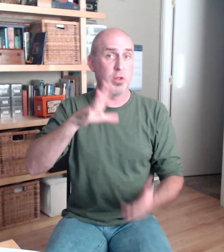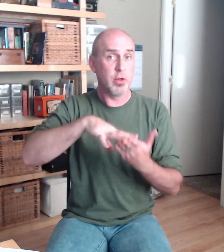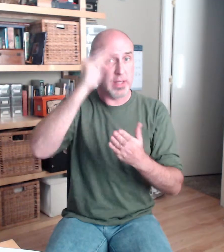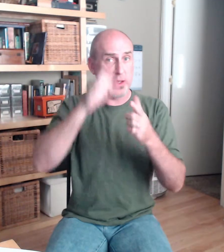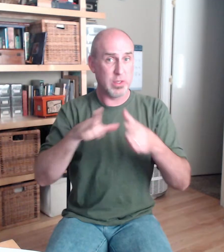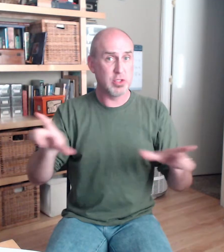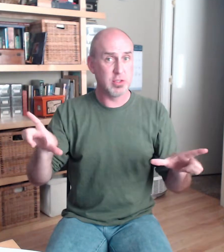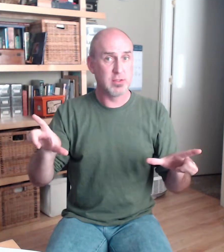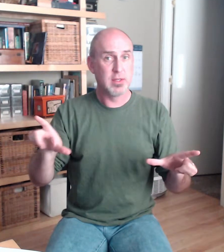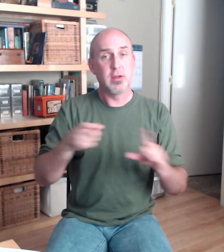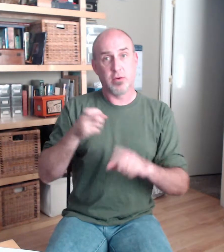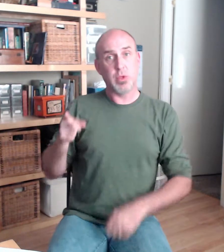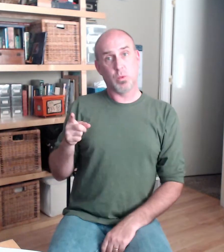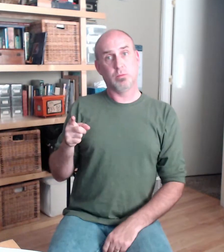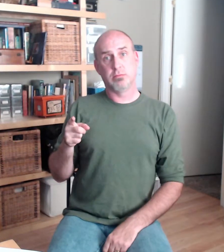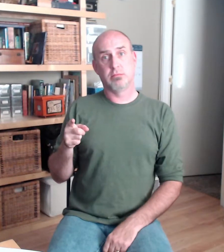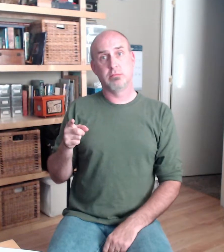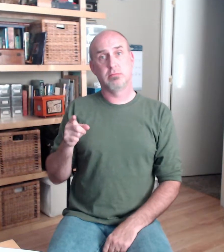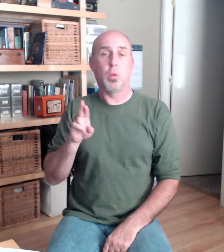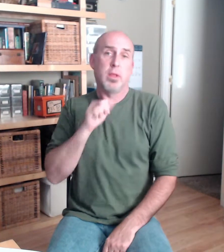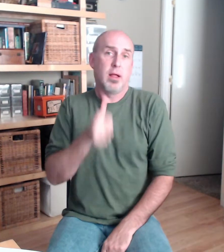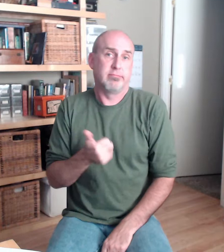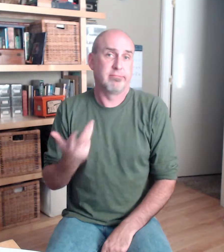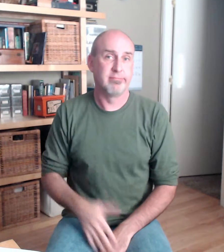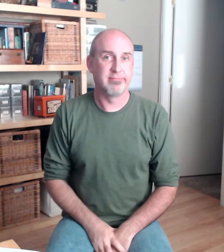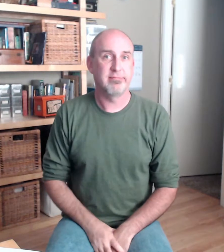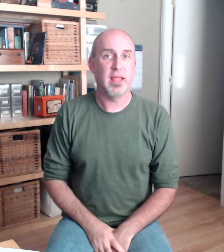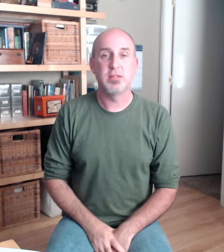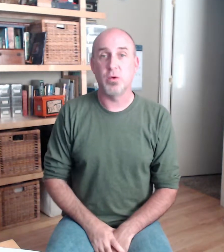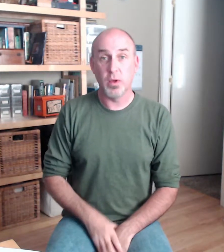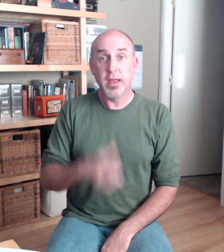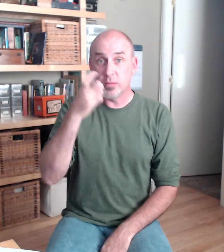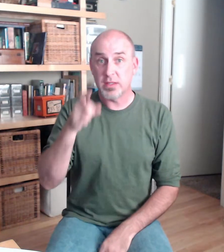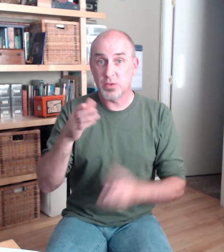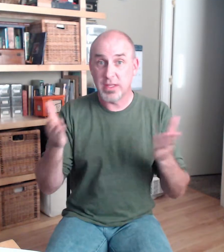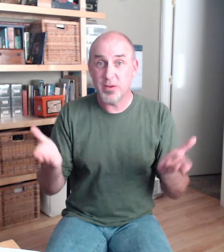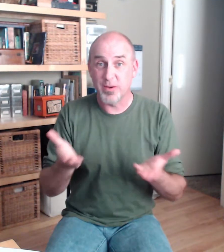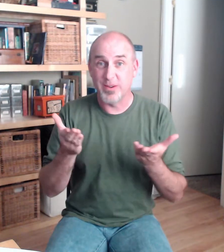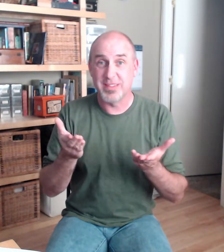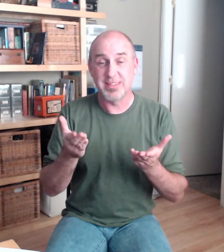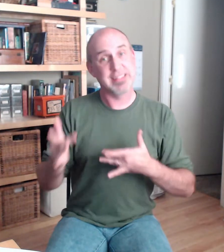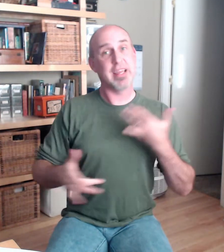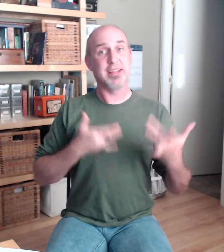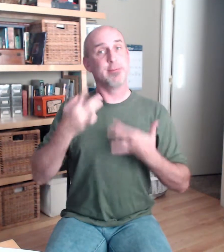learn language from you or not. And so because you're here, this is exciting for